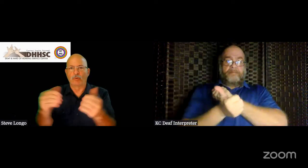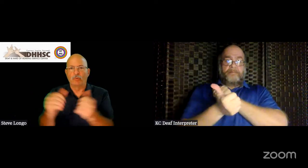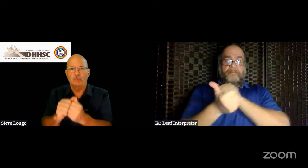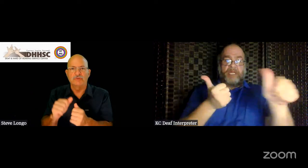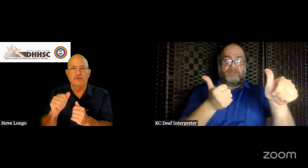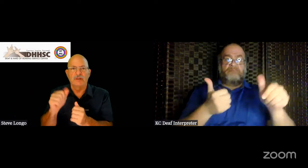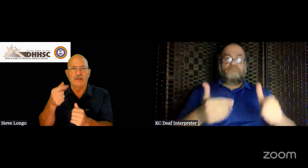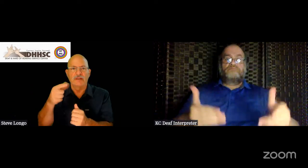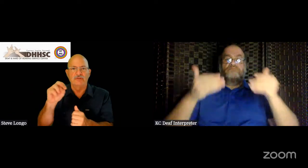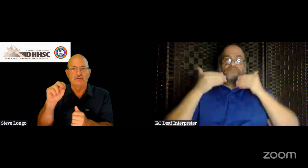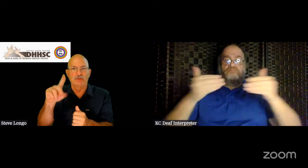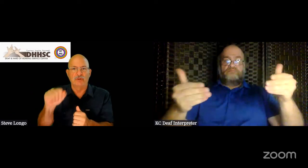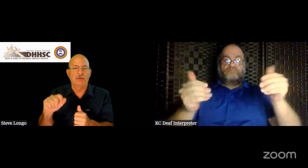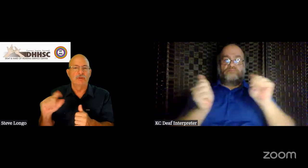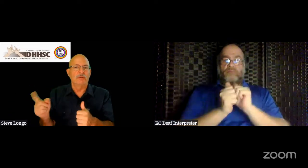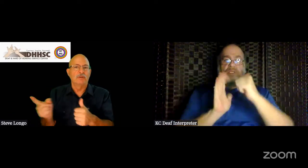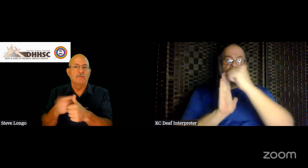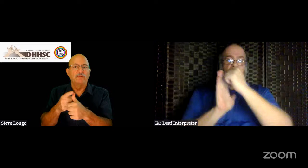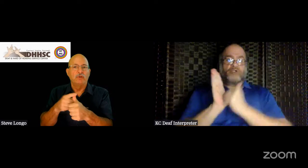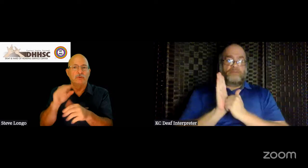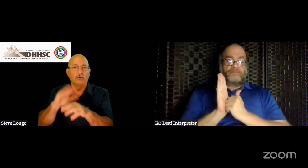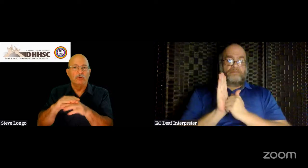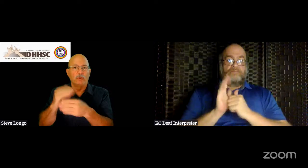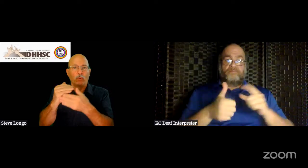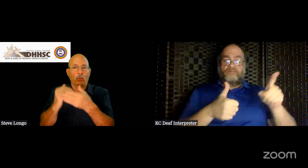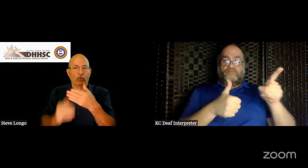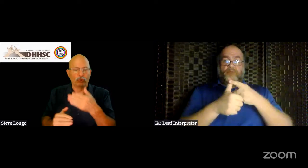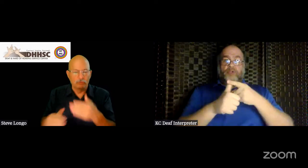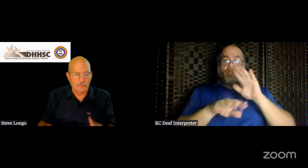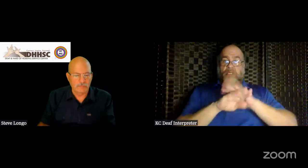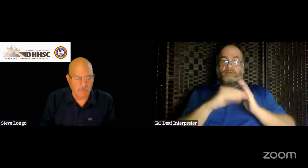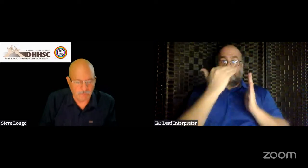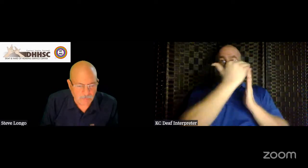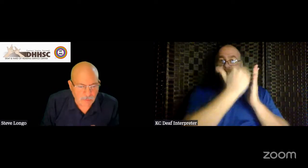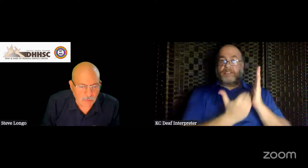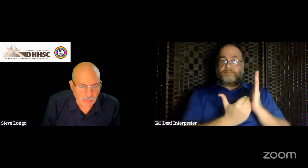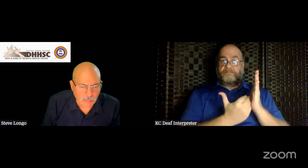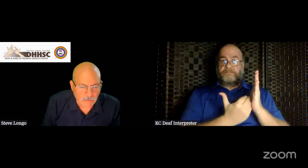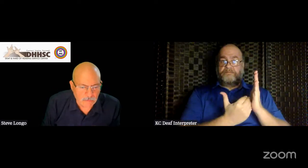the motion to approve the agenda is passed.